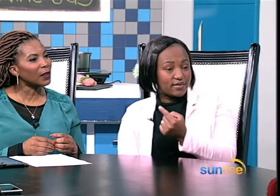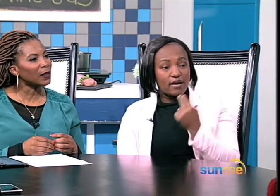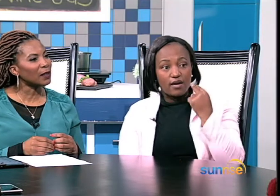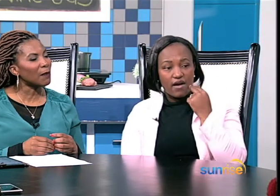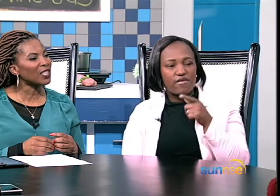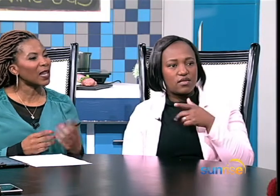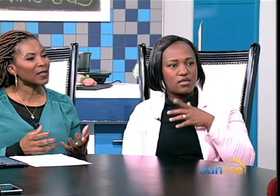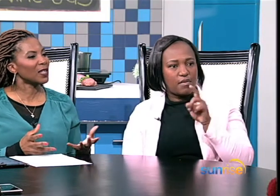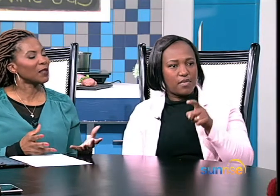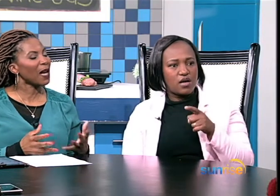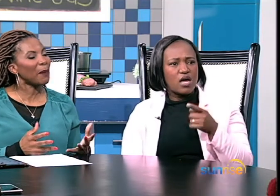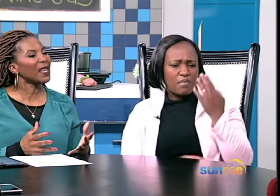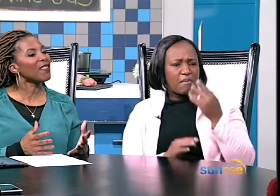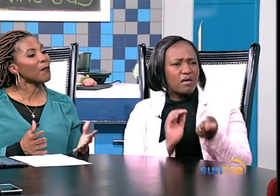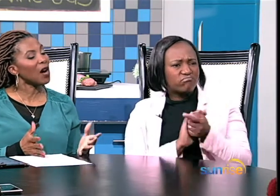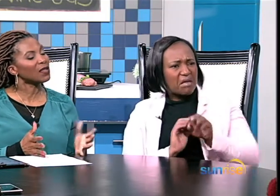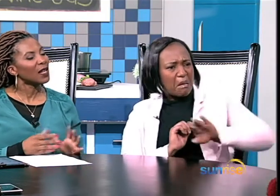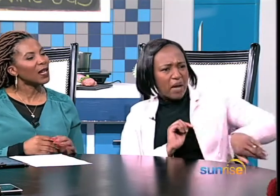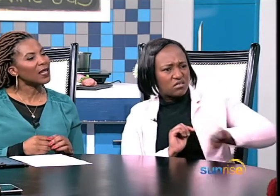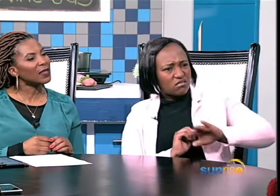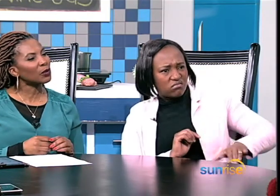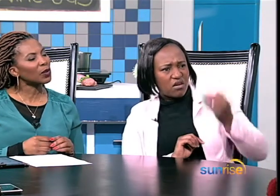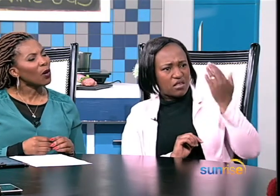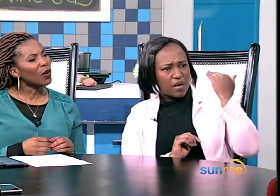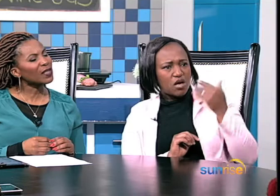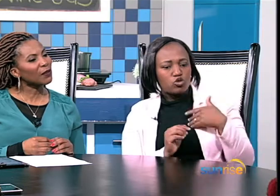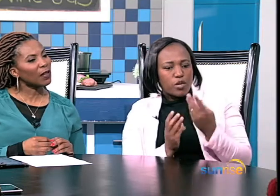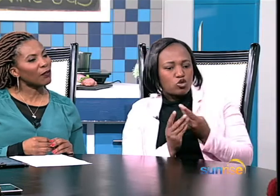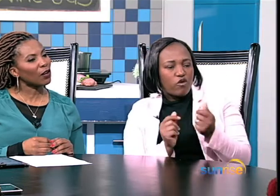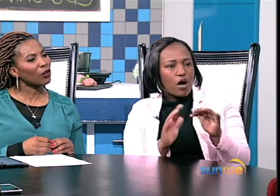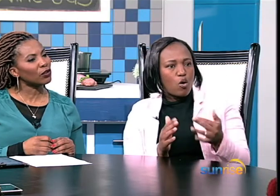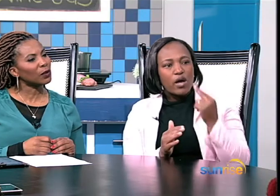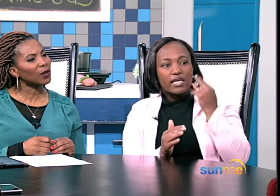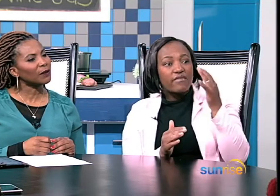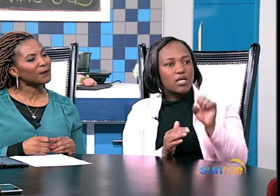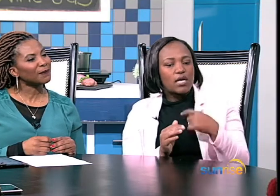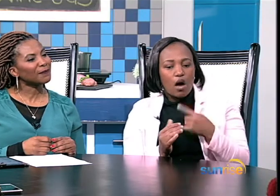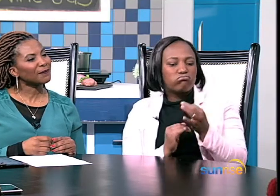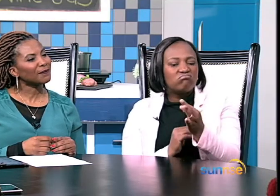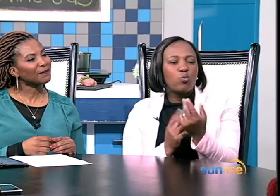that the marginalization that's been happening in the past is dealt with, what is Deaf South Africa going to be doing?